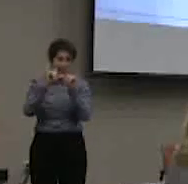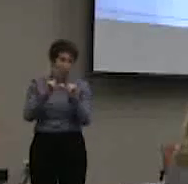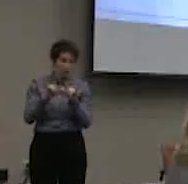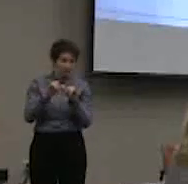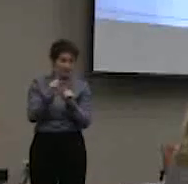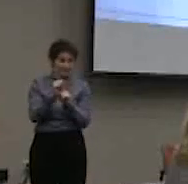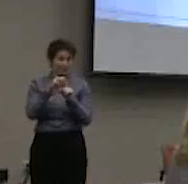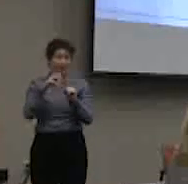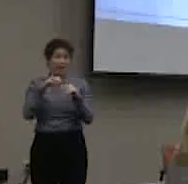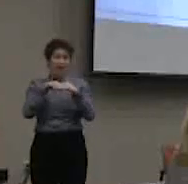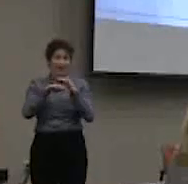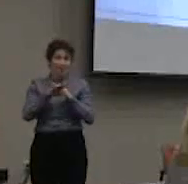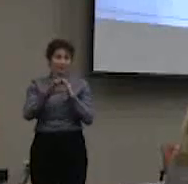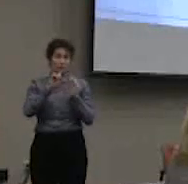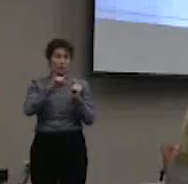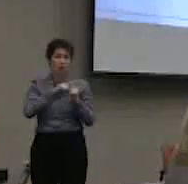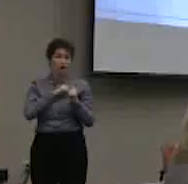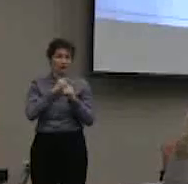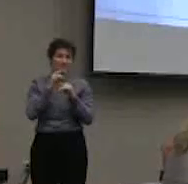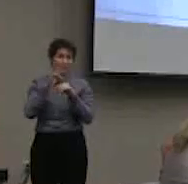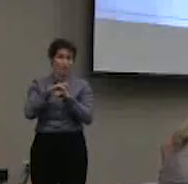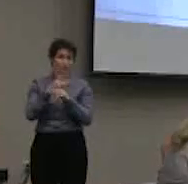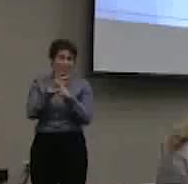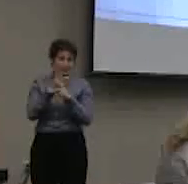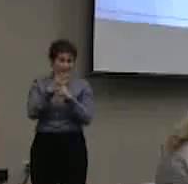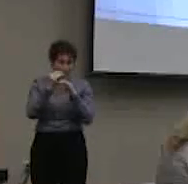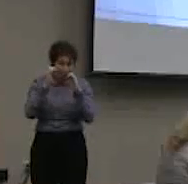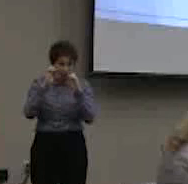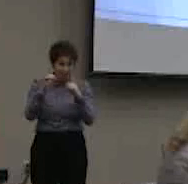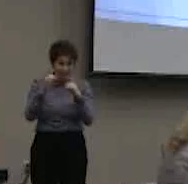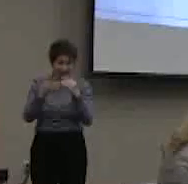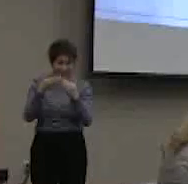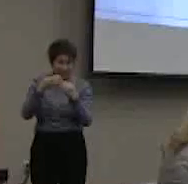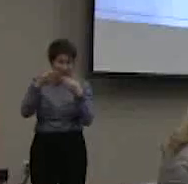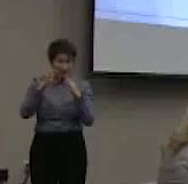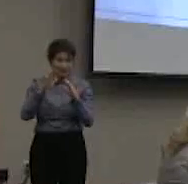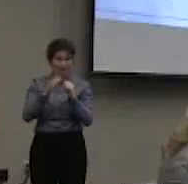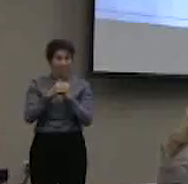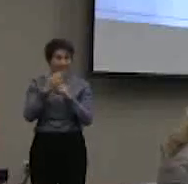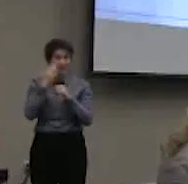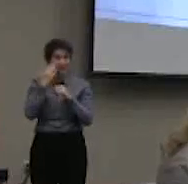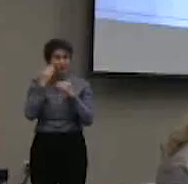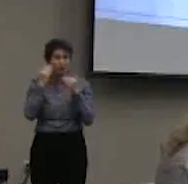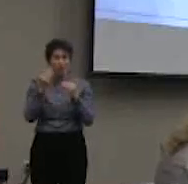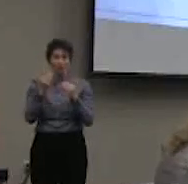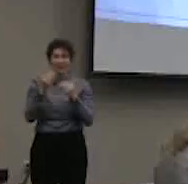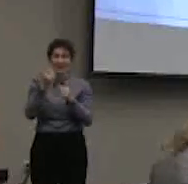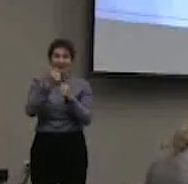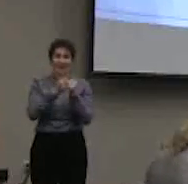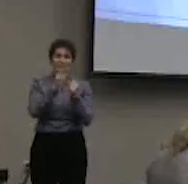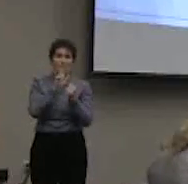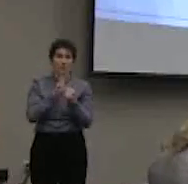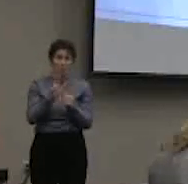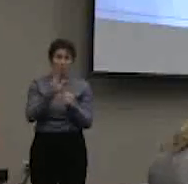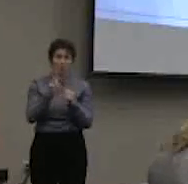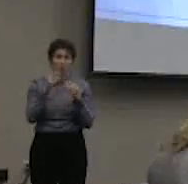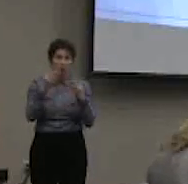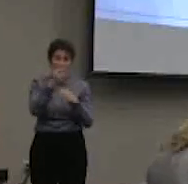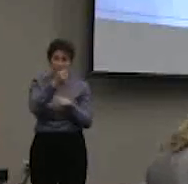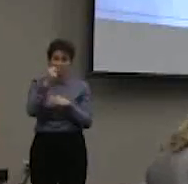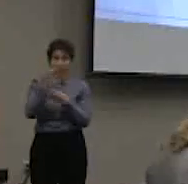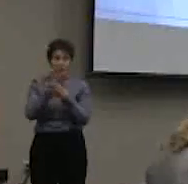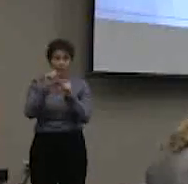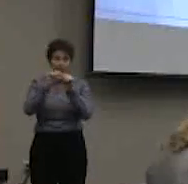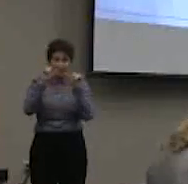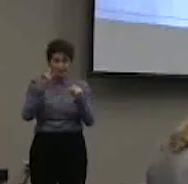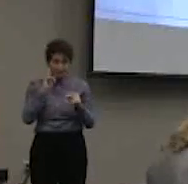the easiest way, pass a millage, put every three-year-old in the school system. Sounds good. That's what we did with our four-year-olds,